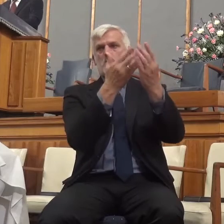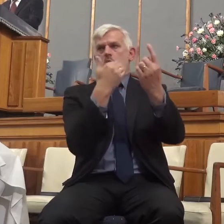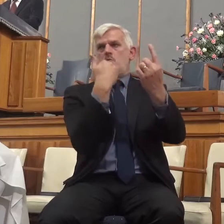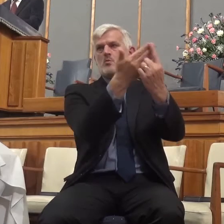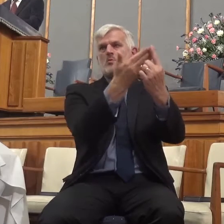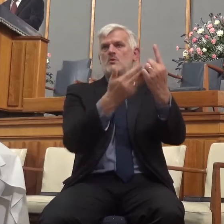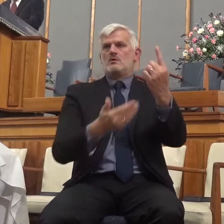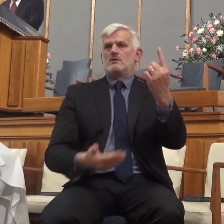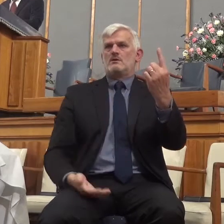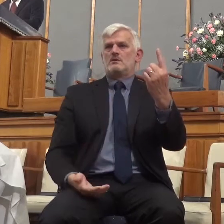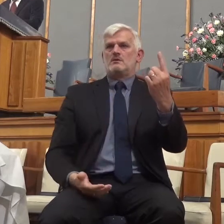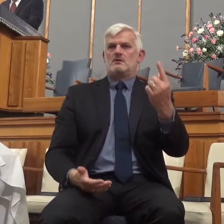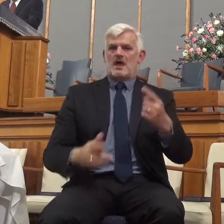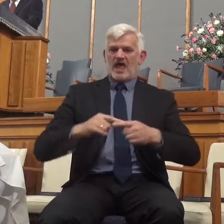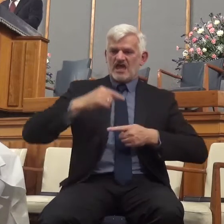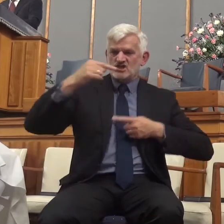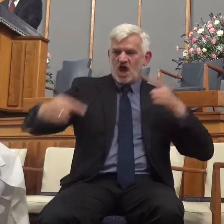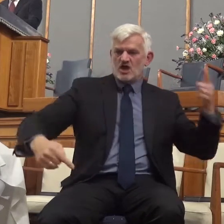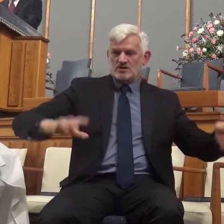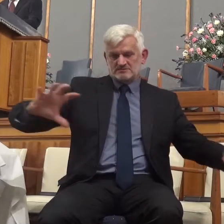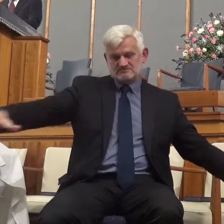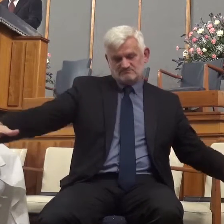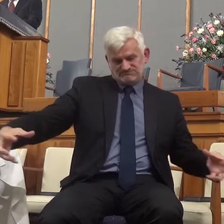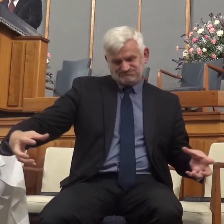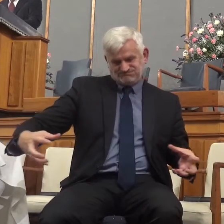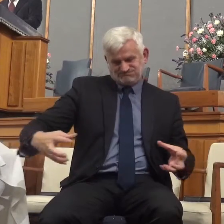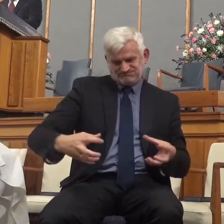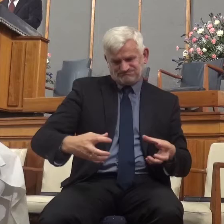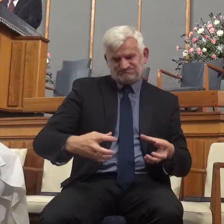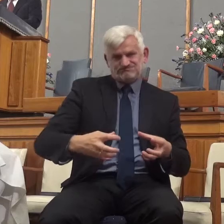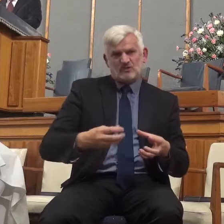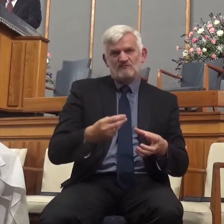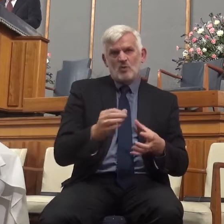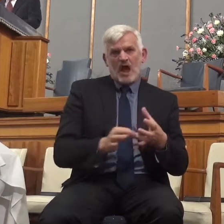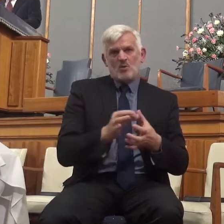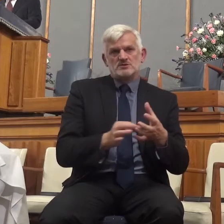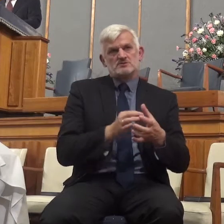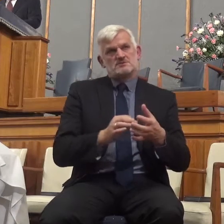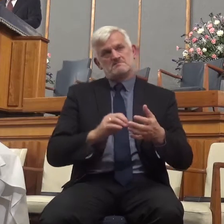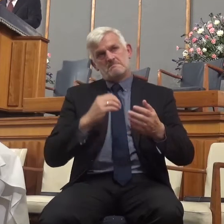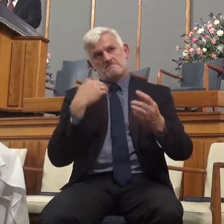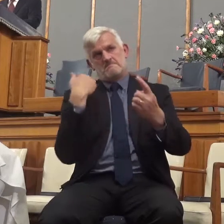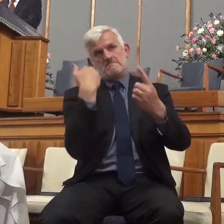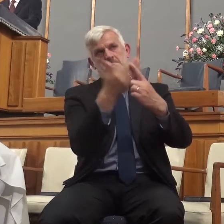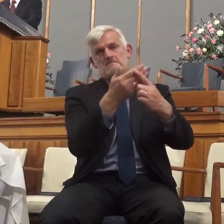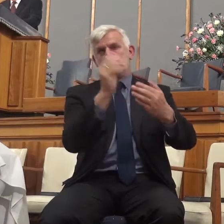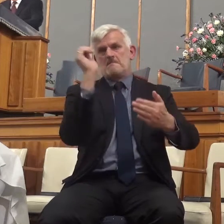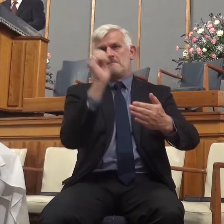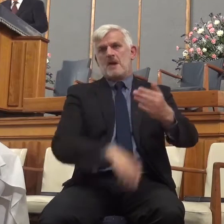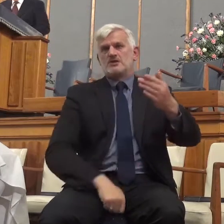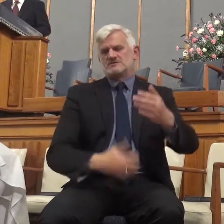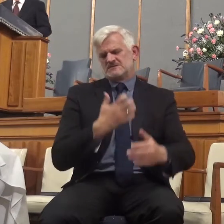and compacted into a matter of hours, and he bore it all away. And